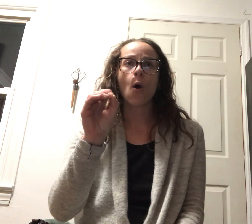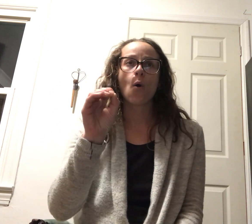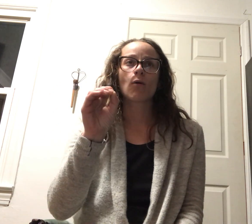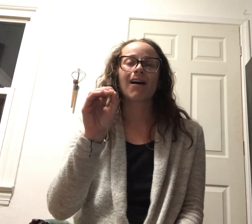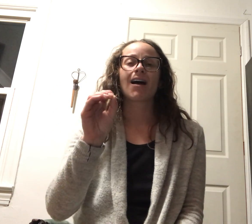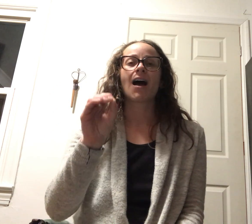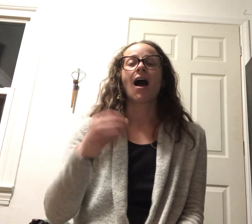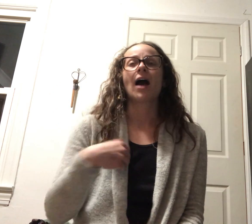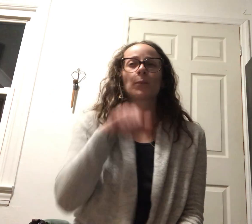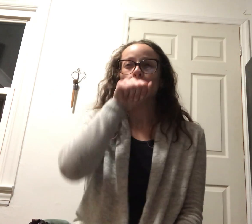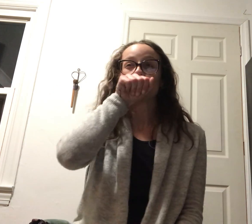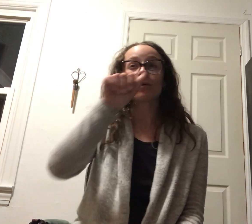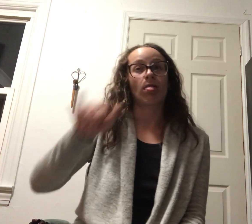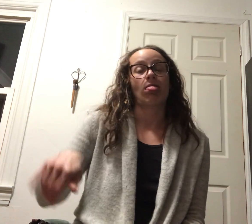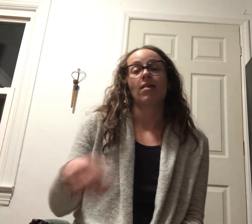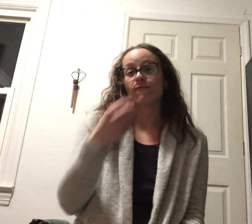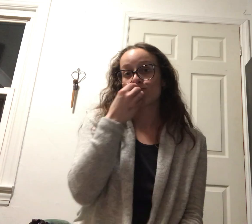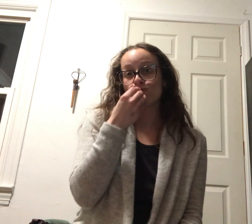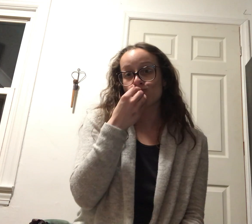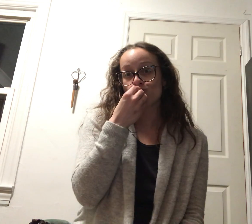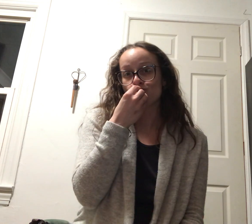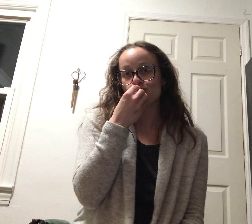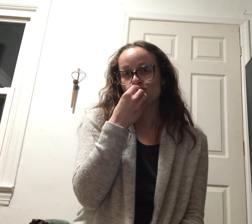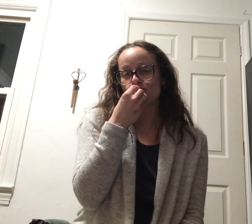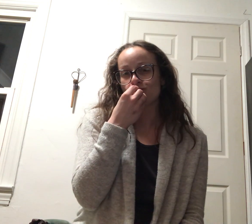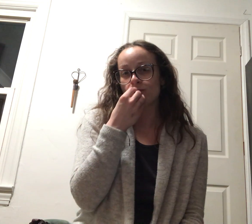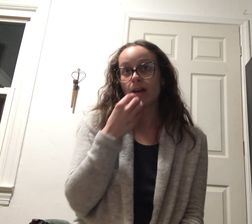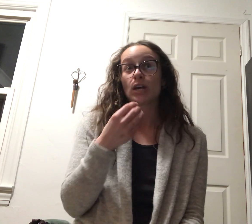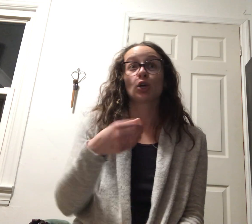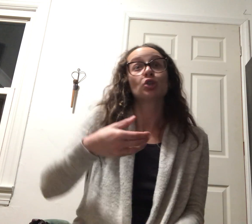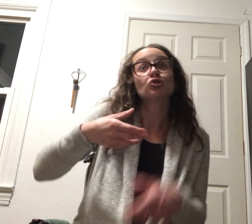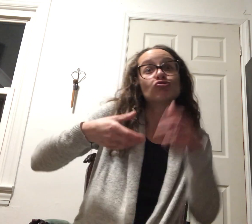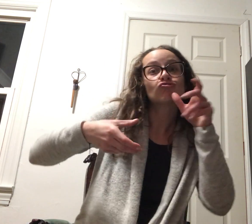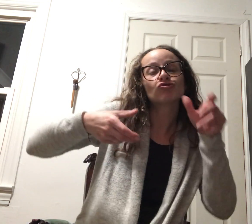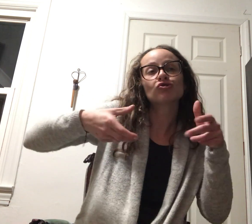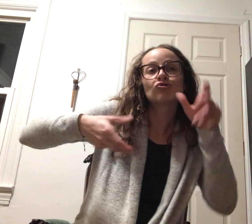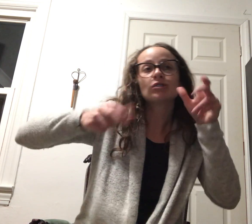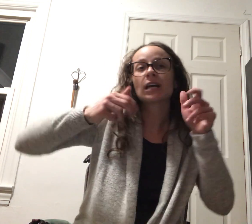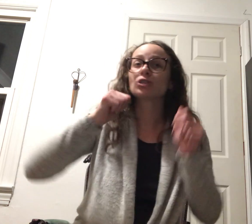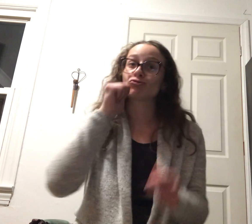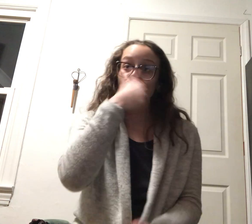food. And here too, we don't really have a lot.